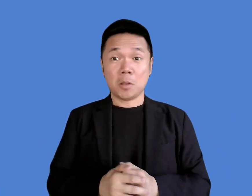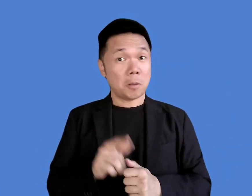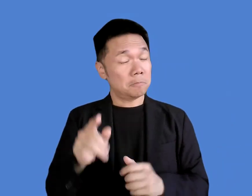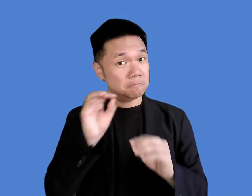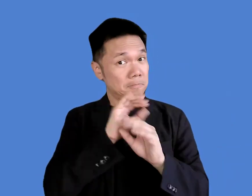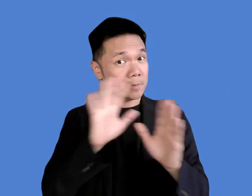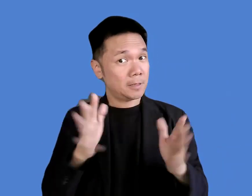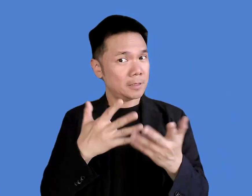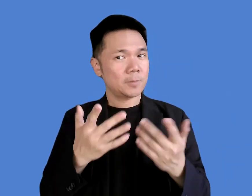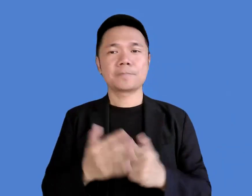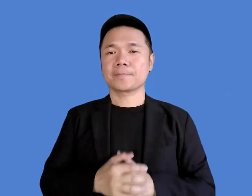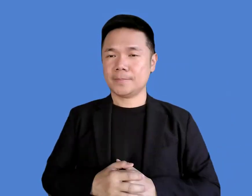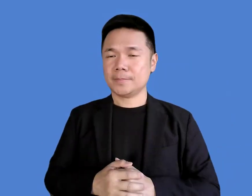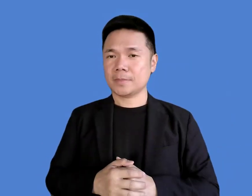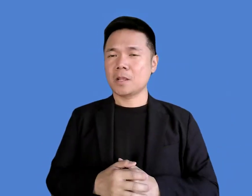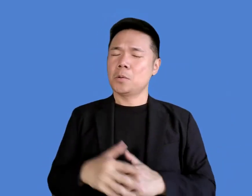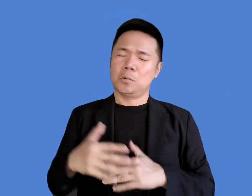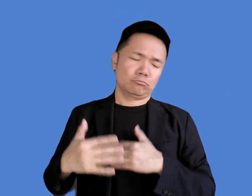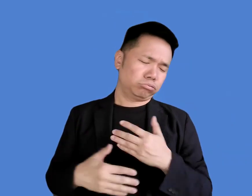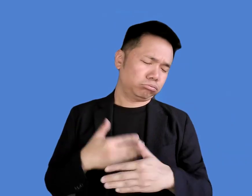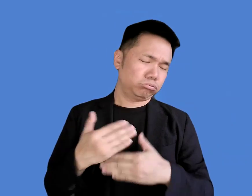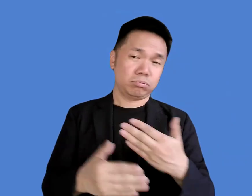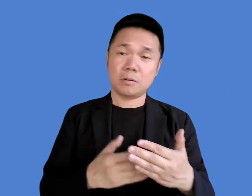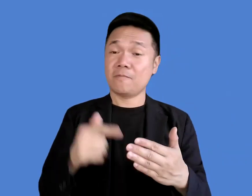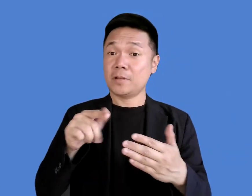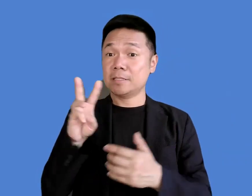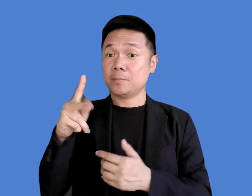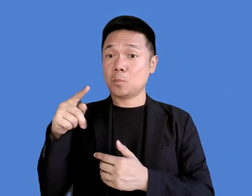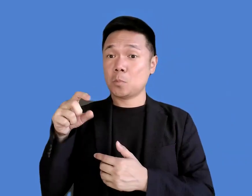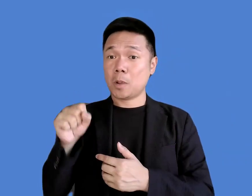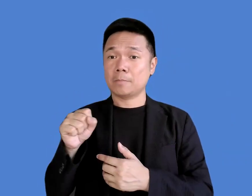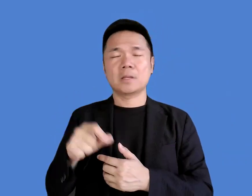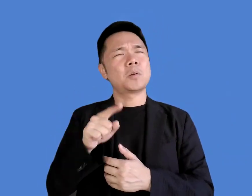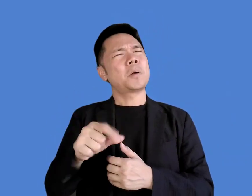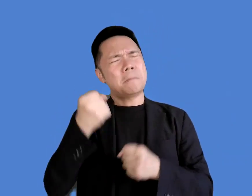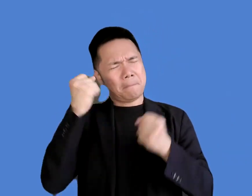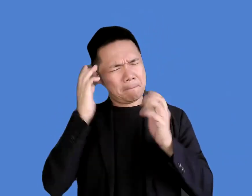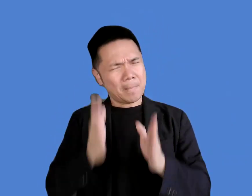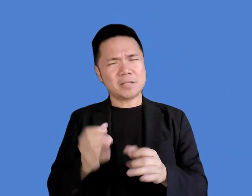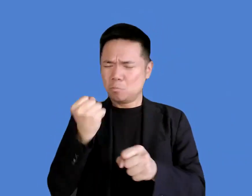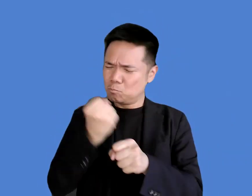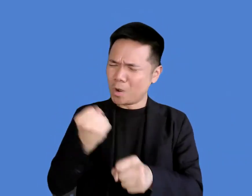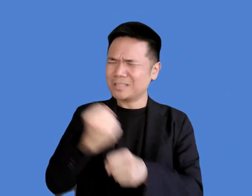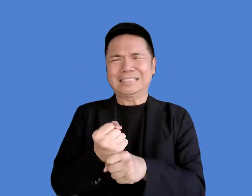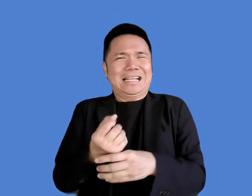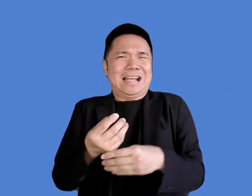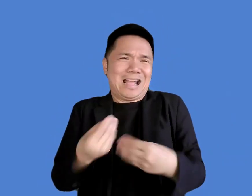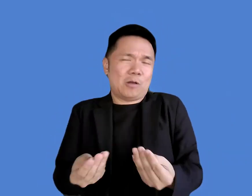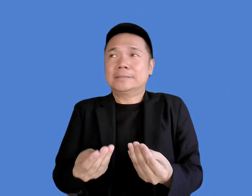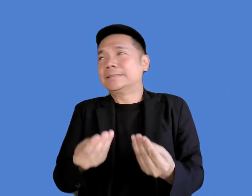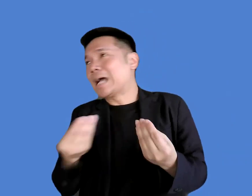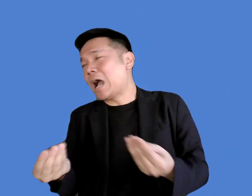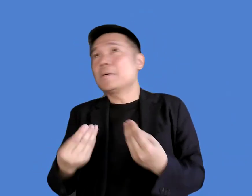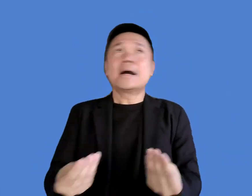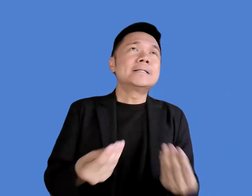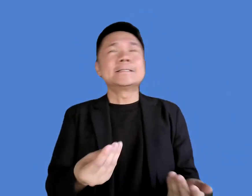clear was that despite the enormous uptake in commitments to the WEPs, practical action is still really lagging. And there's a critical